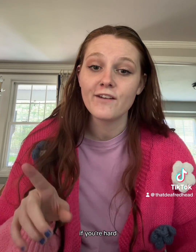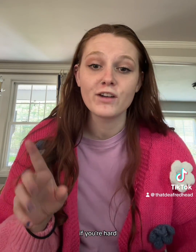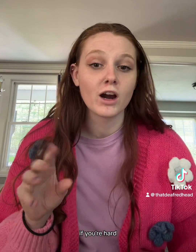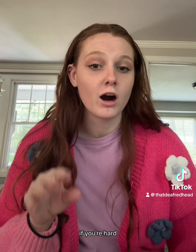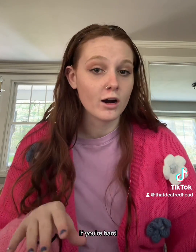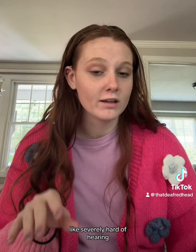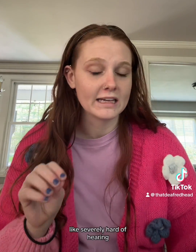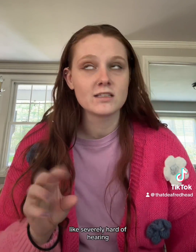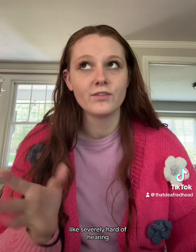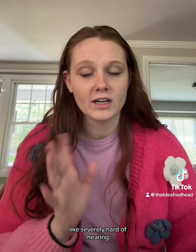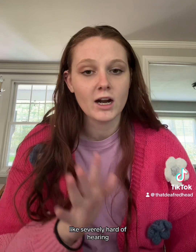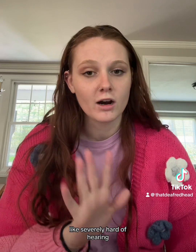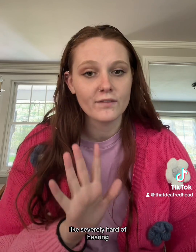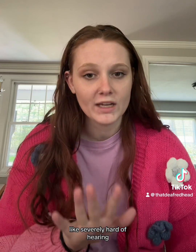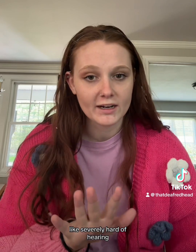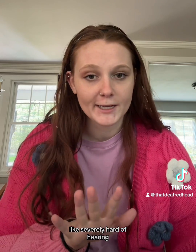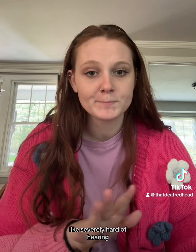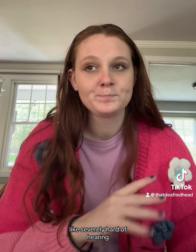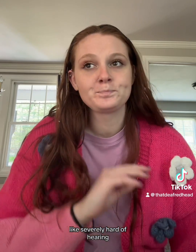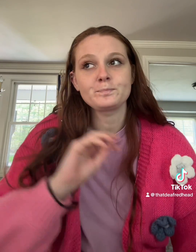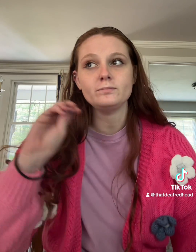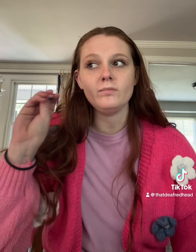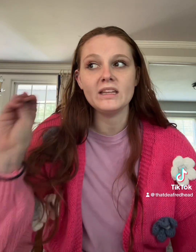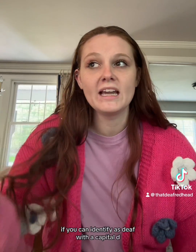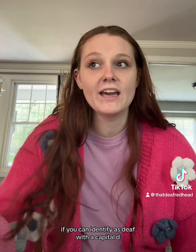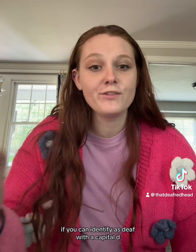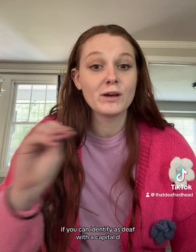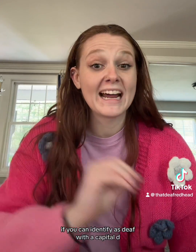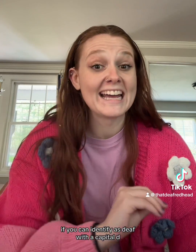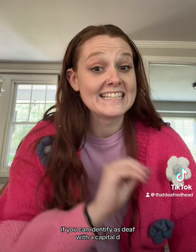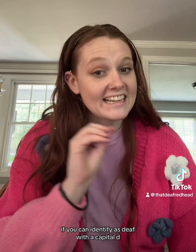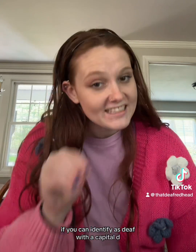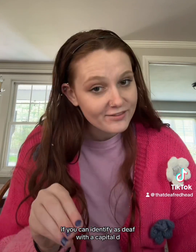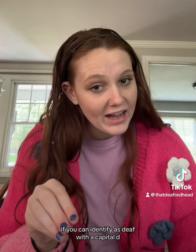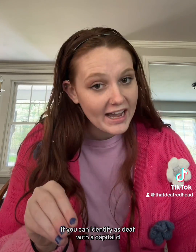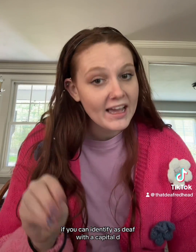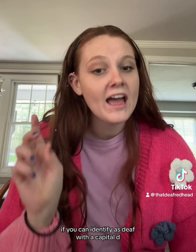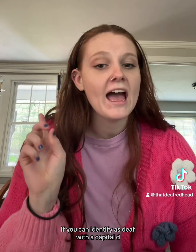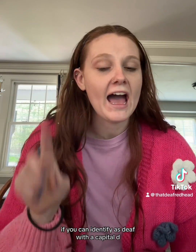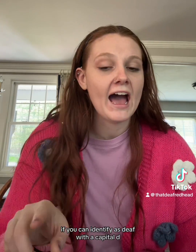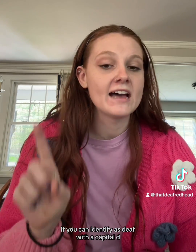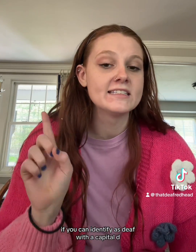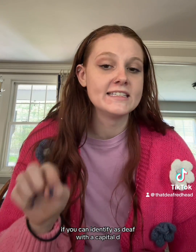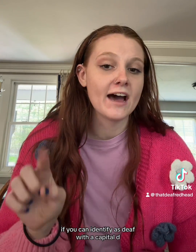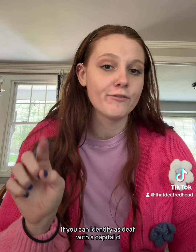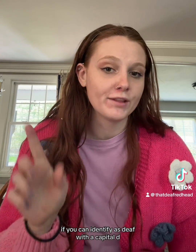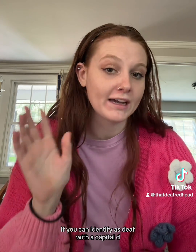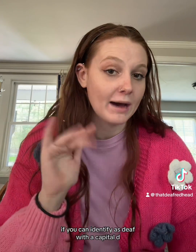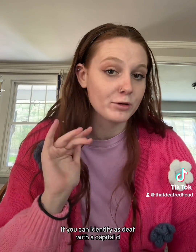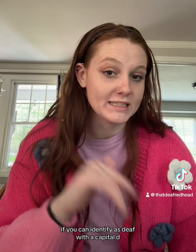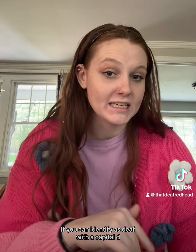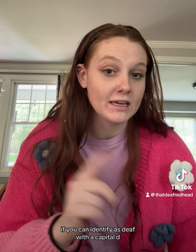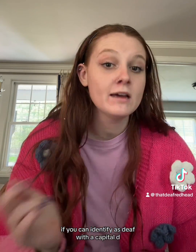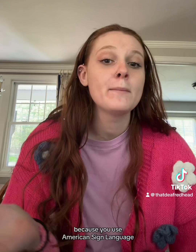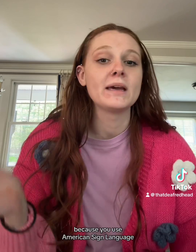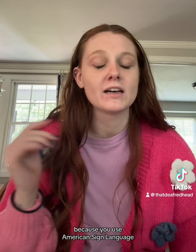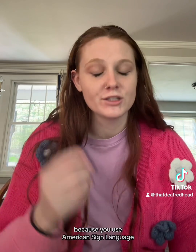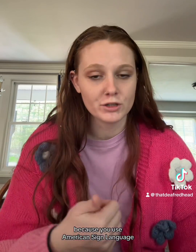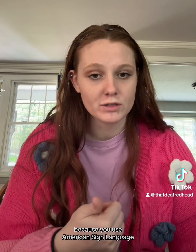you're severely hard of hearing, if you can identify as deaf with a capital D because you use American